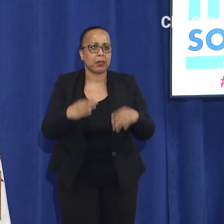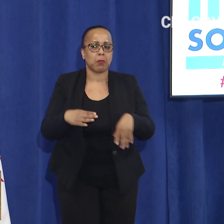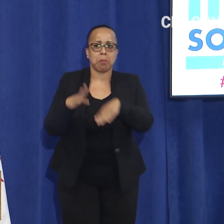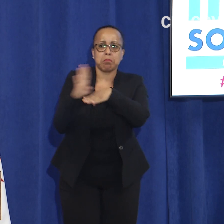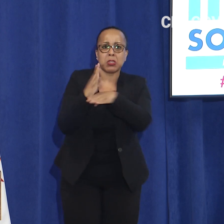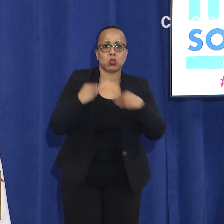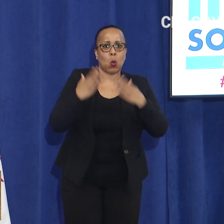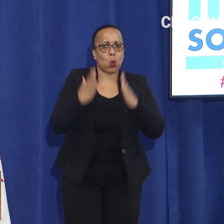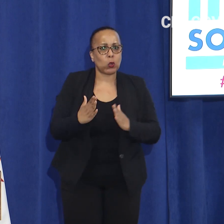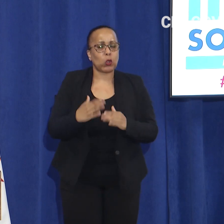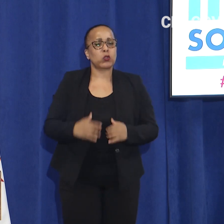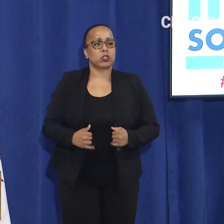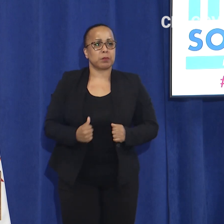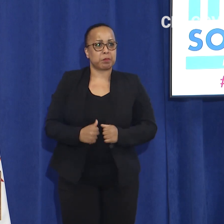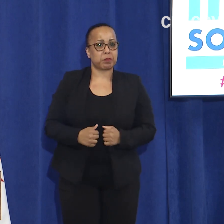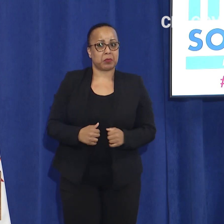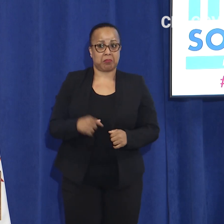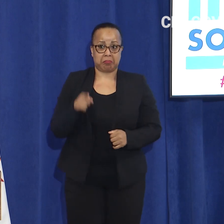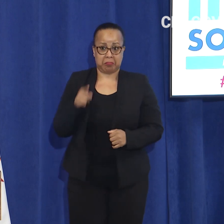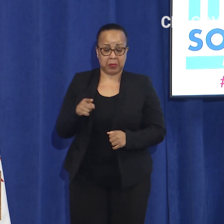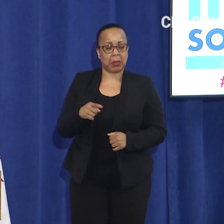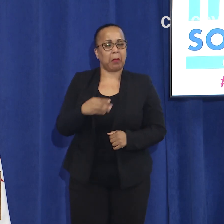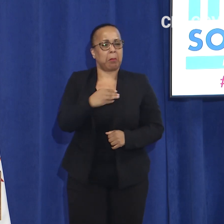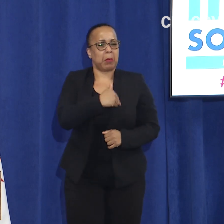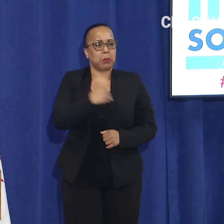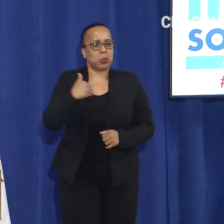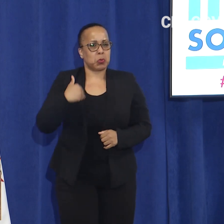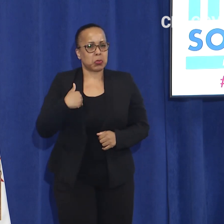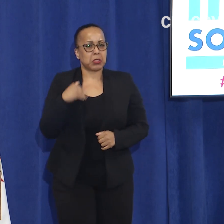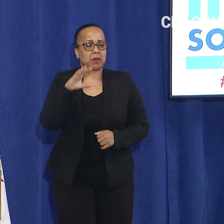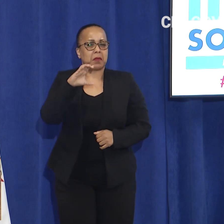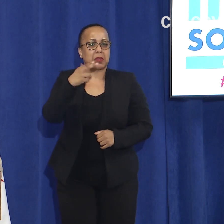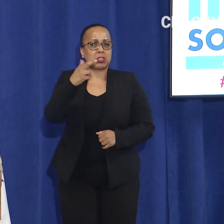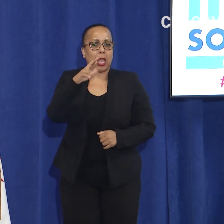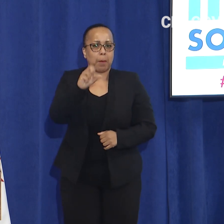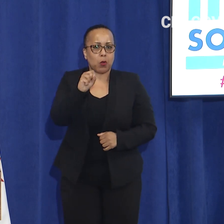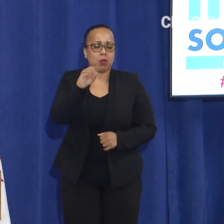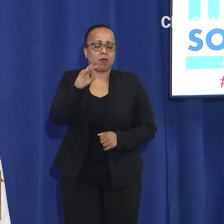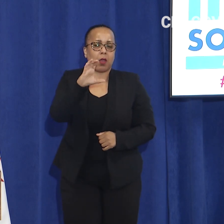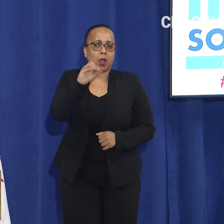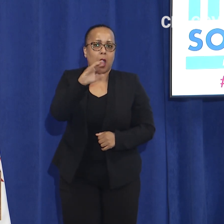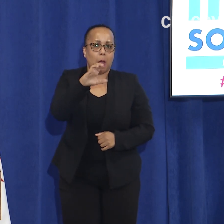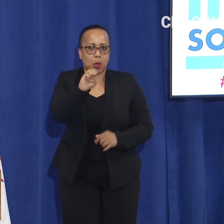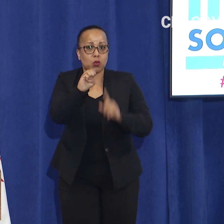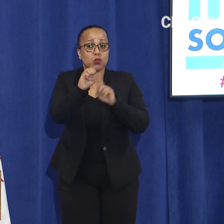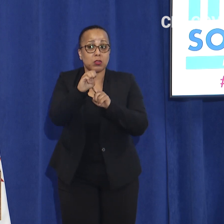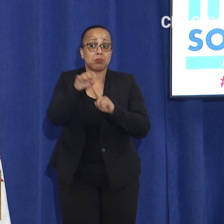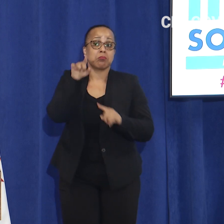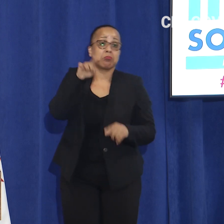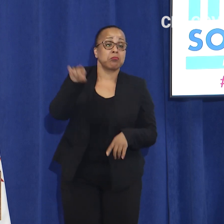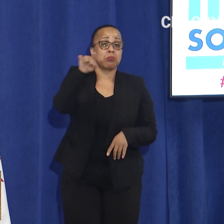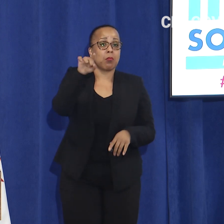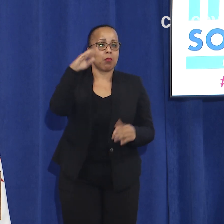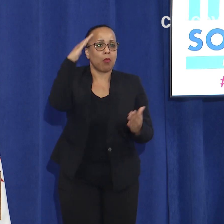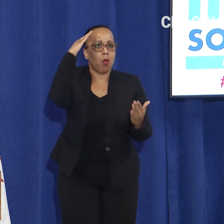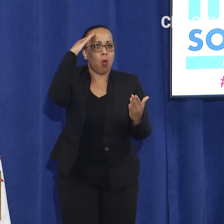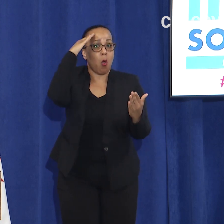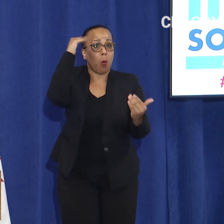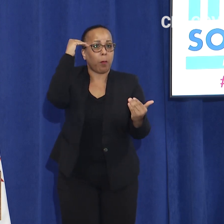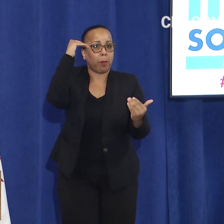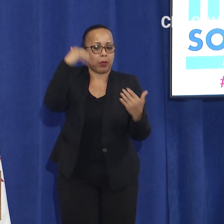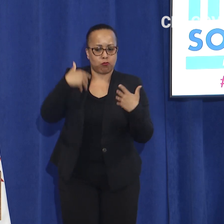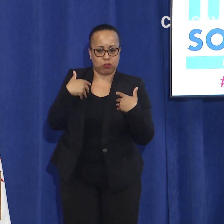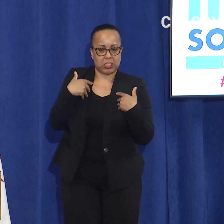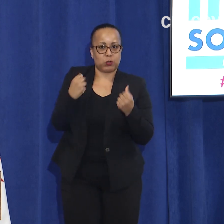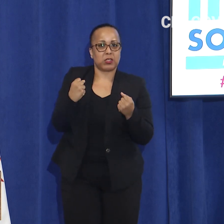business owners, members of chambers of commerce, and elected officials, is the hope and the resiliency